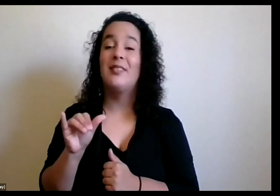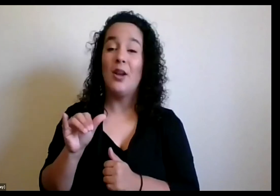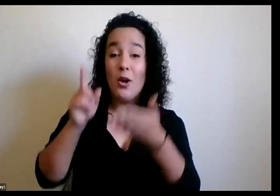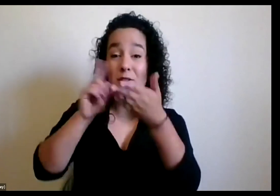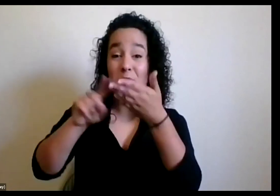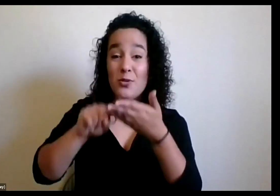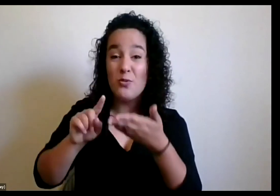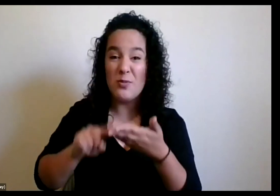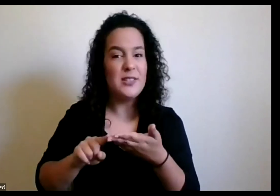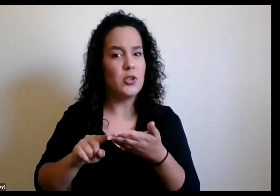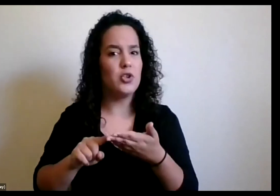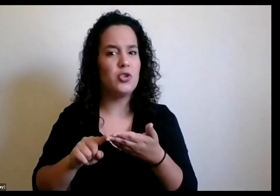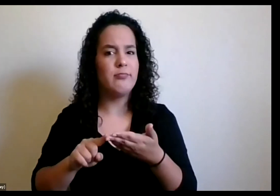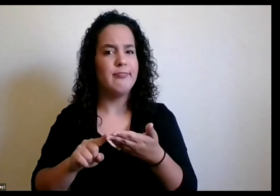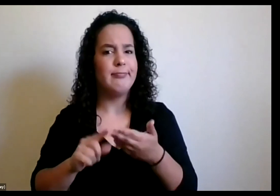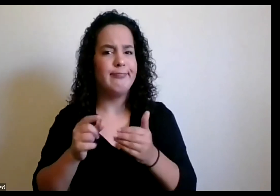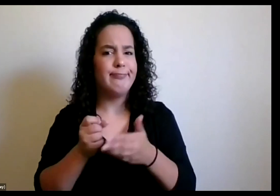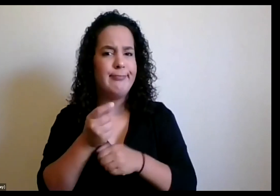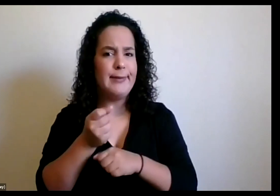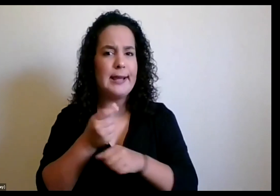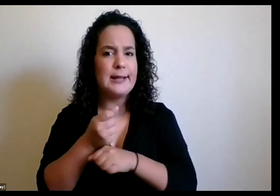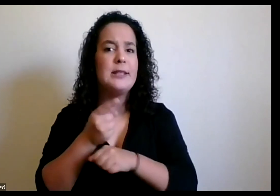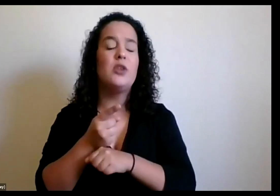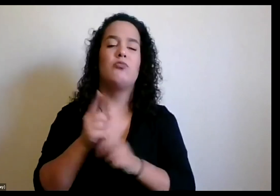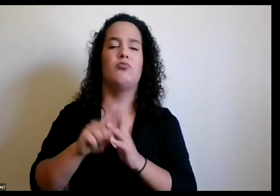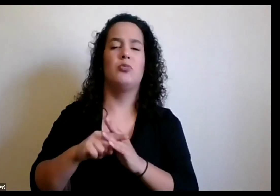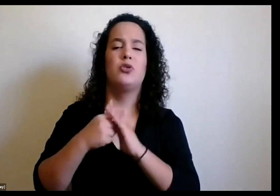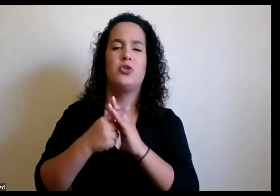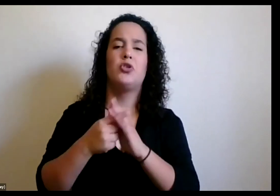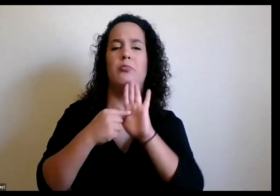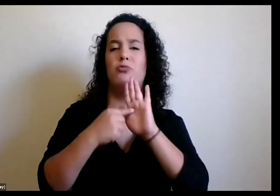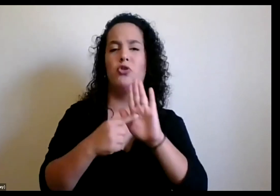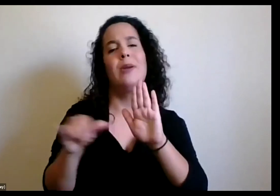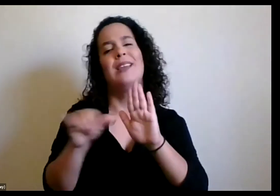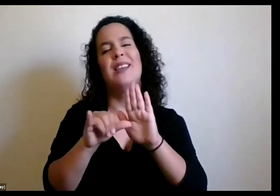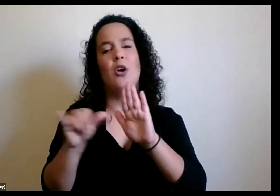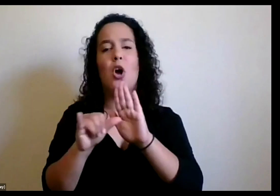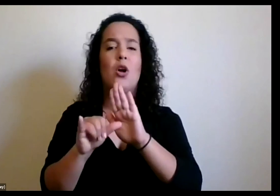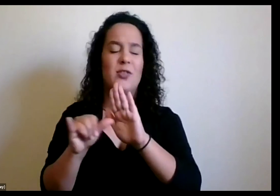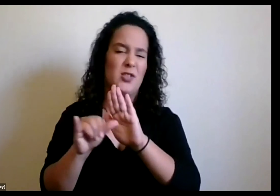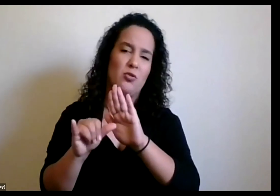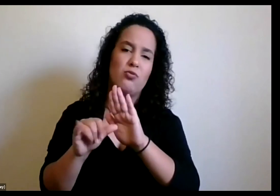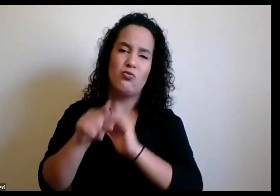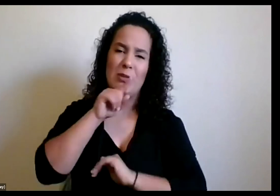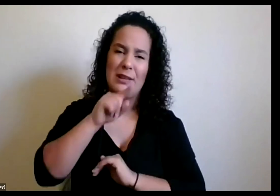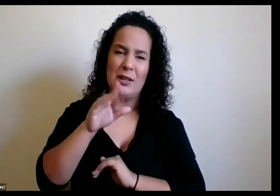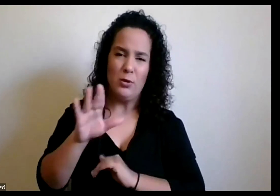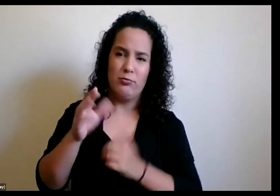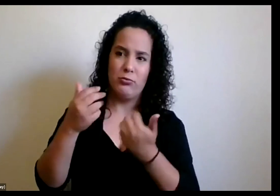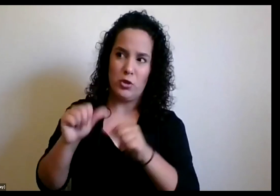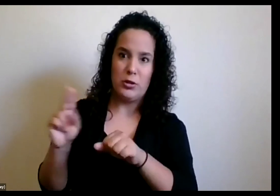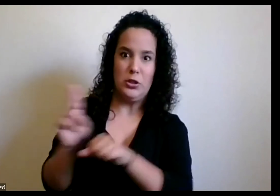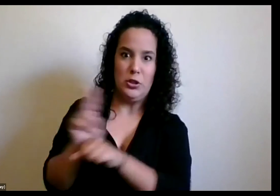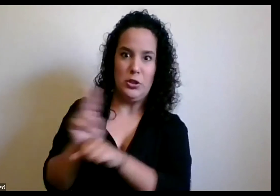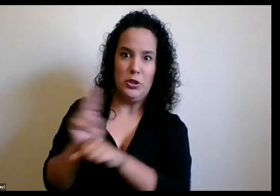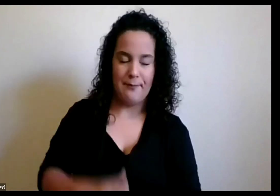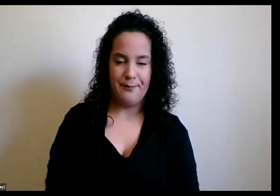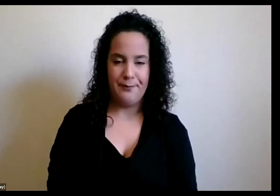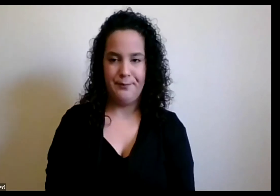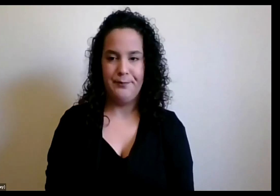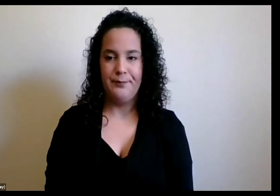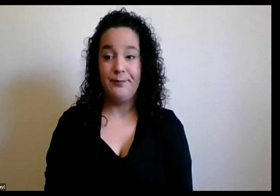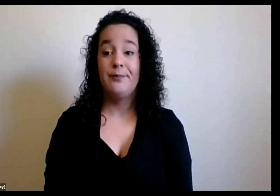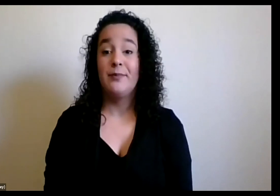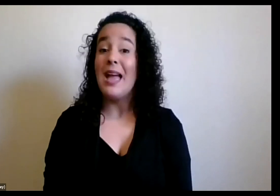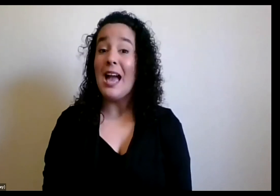year and really putting it into practice. So those are some of the topics we're going to cover. We're super excited to invite all of you to join